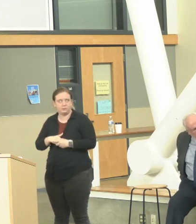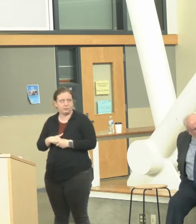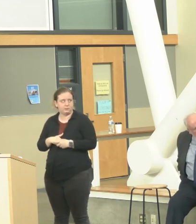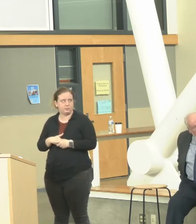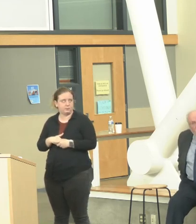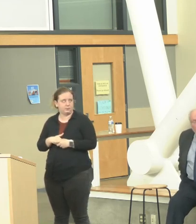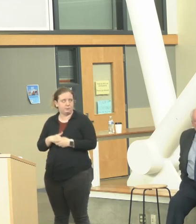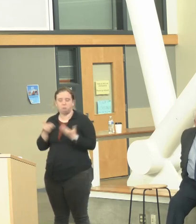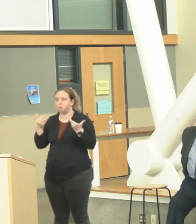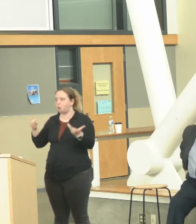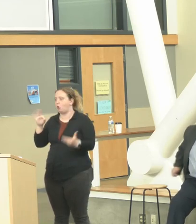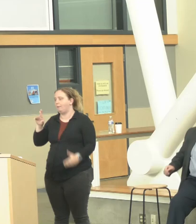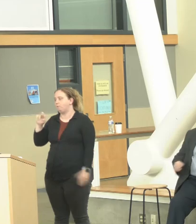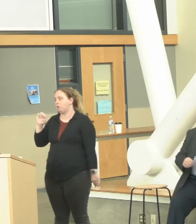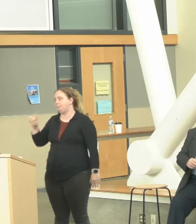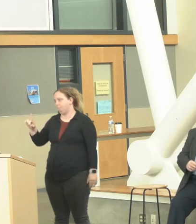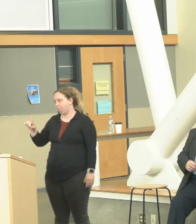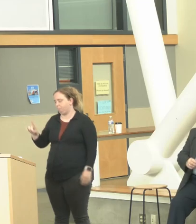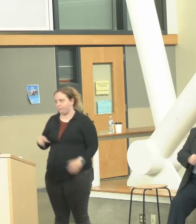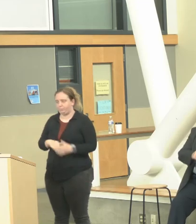Go ahead, Fred.